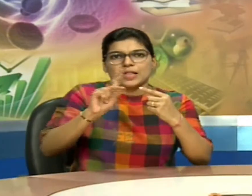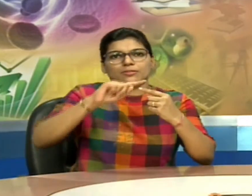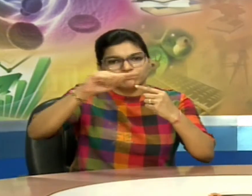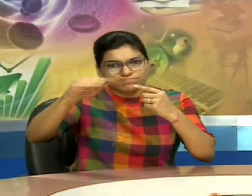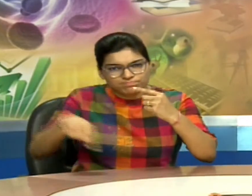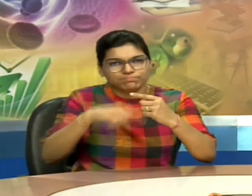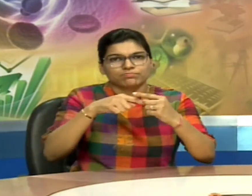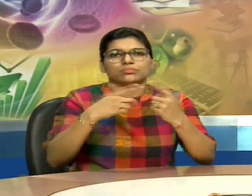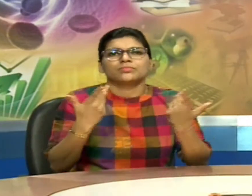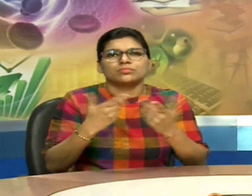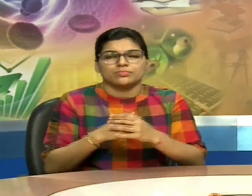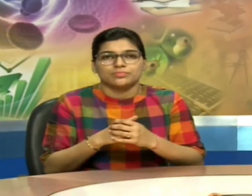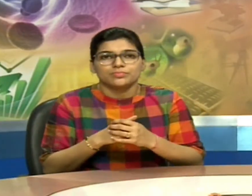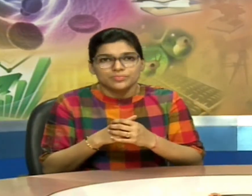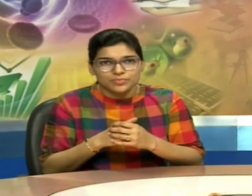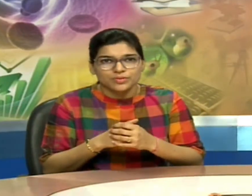Fifth point is